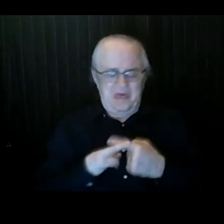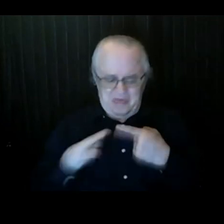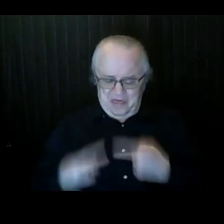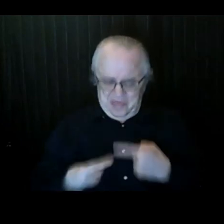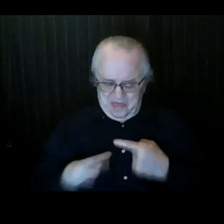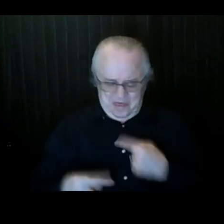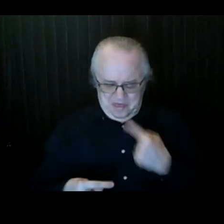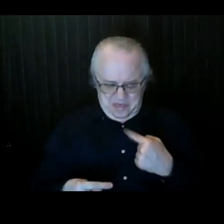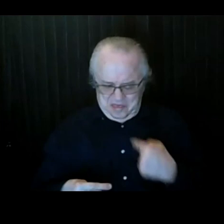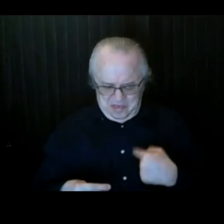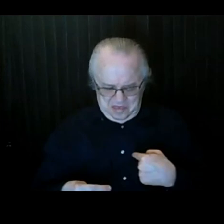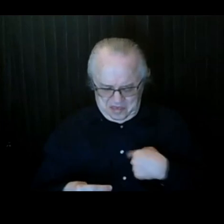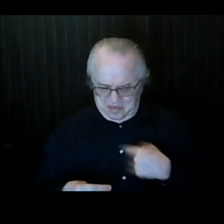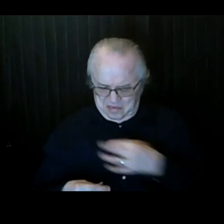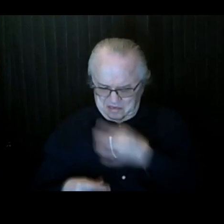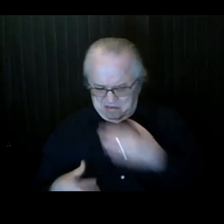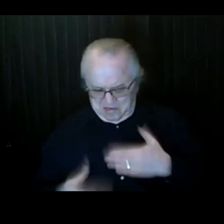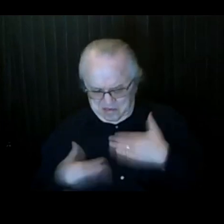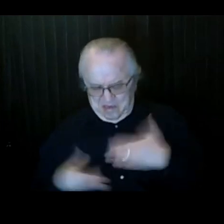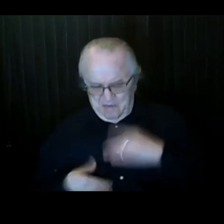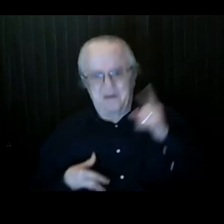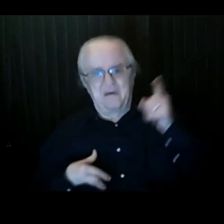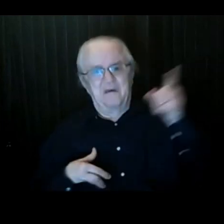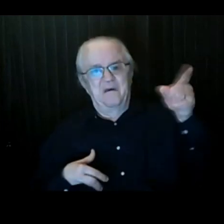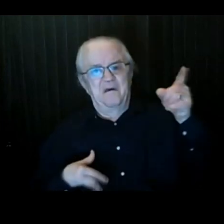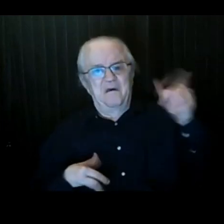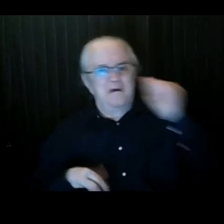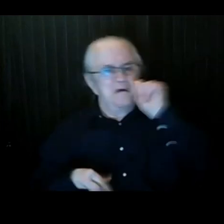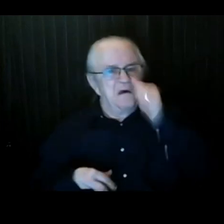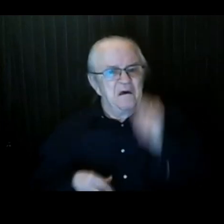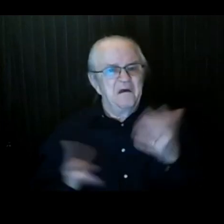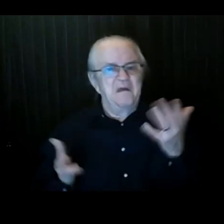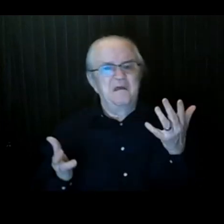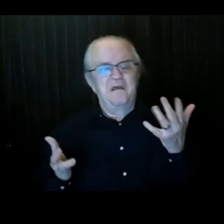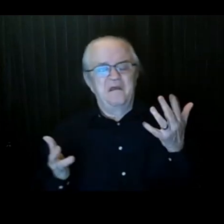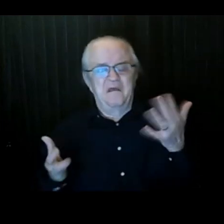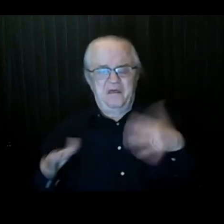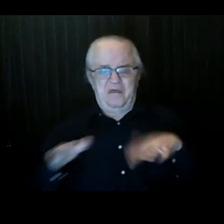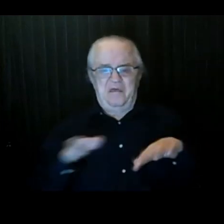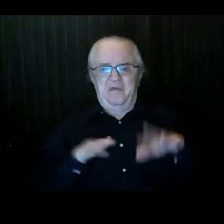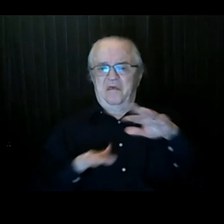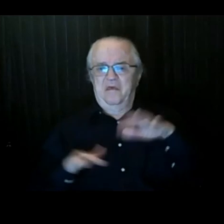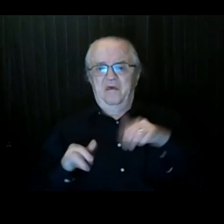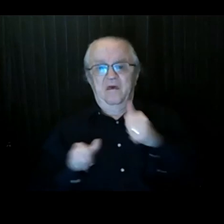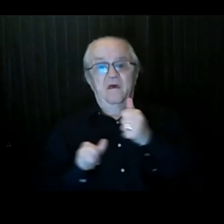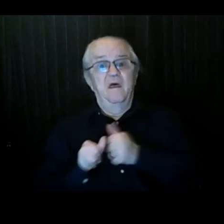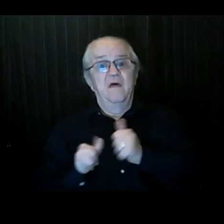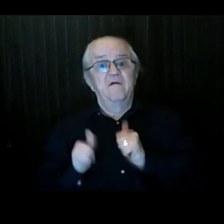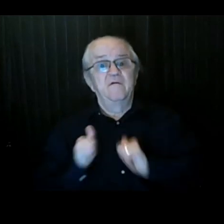that could go and do this while she is struggling. And every show I performed